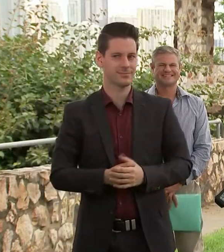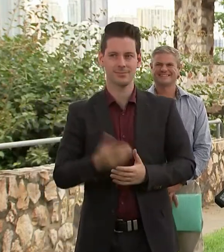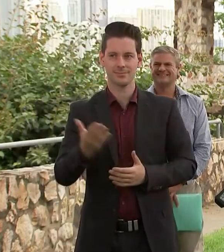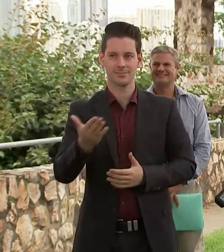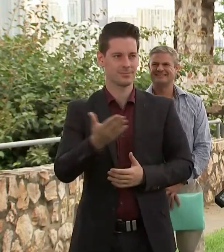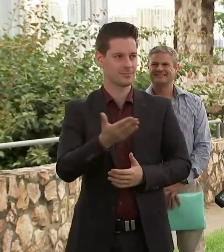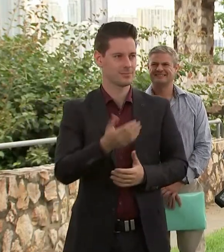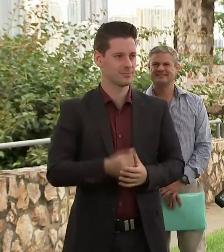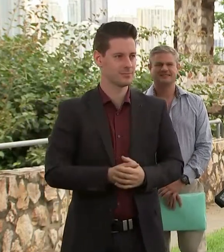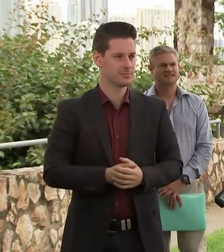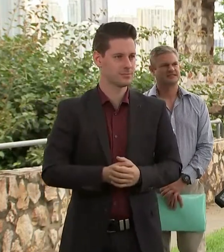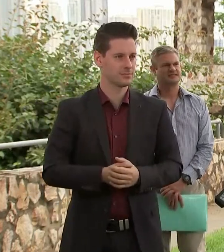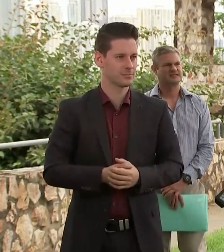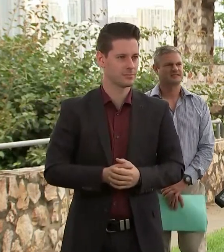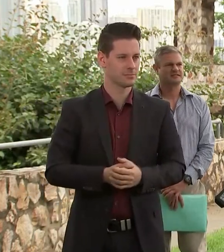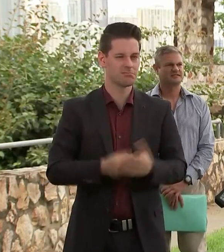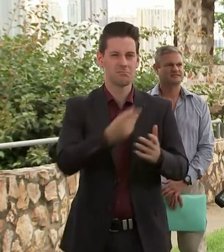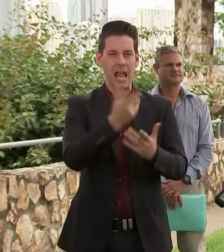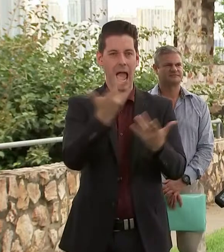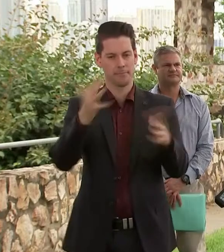Yes.